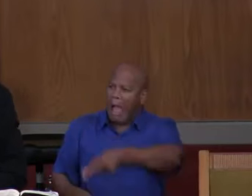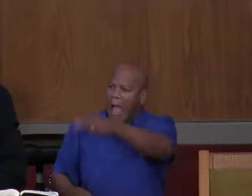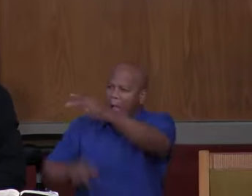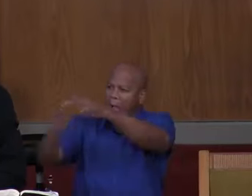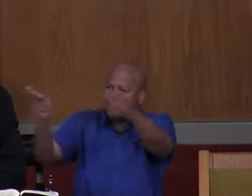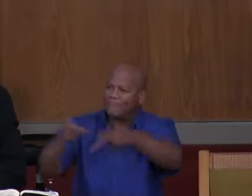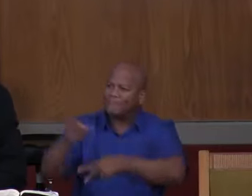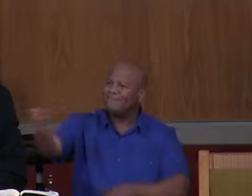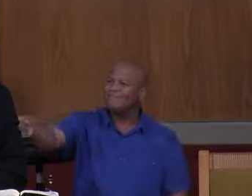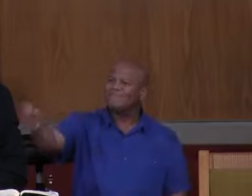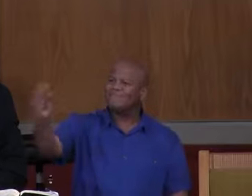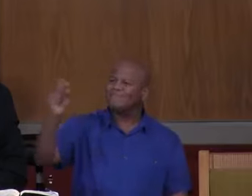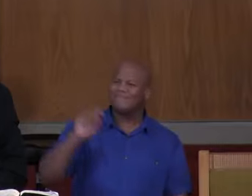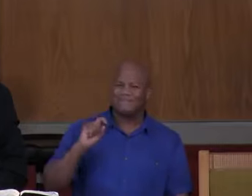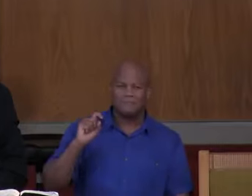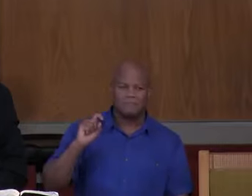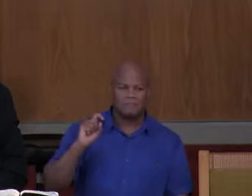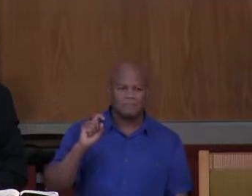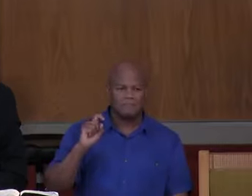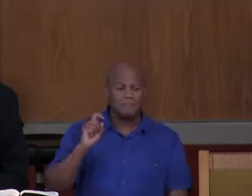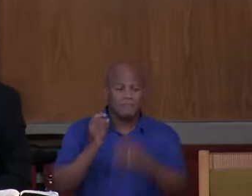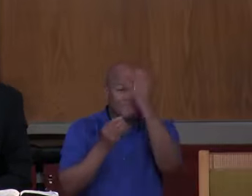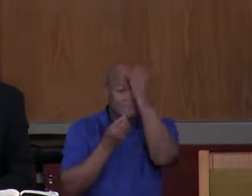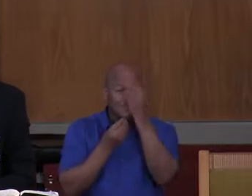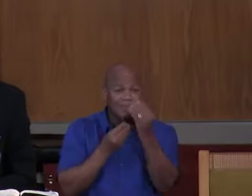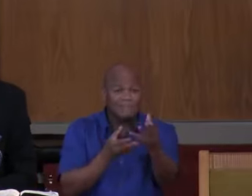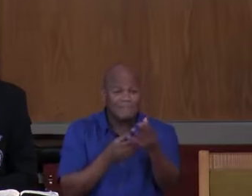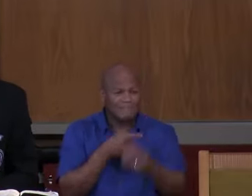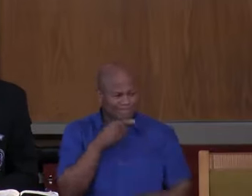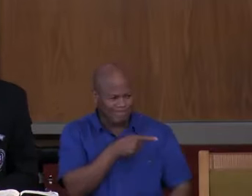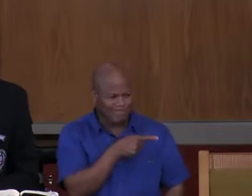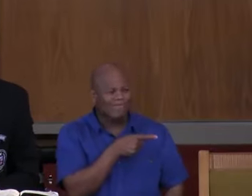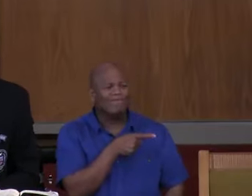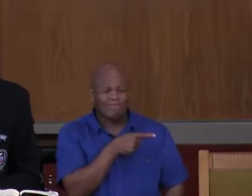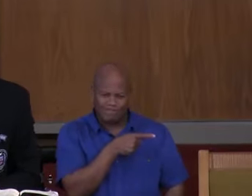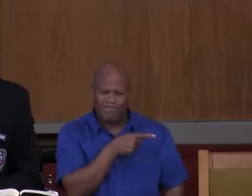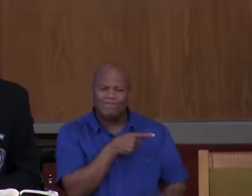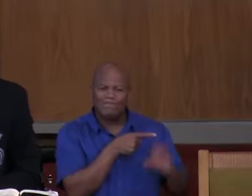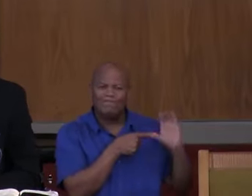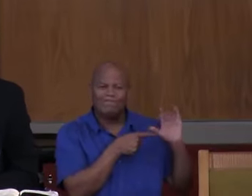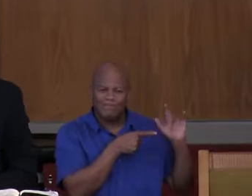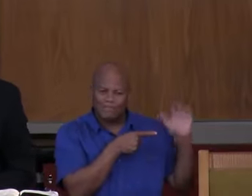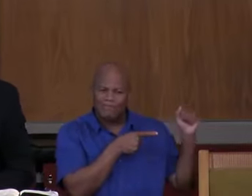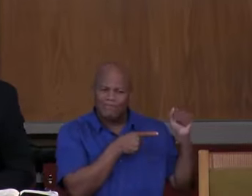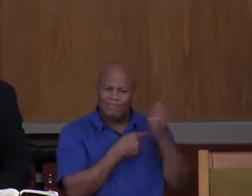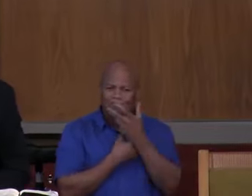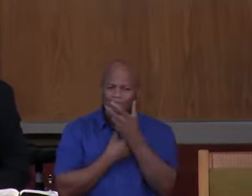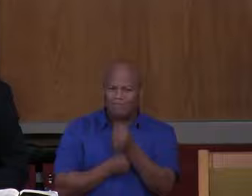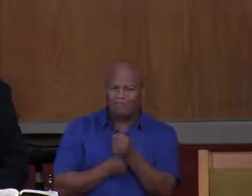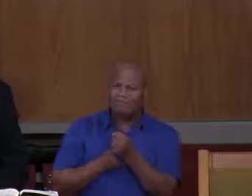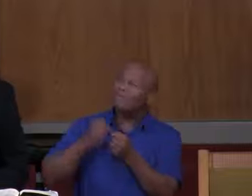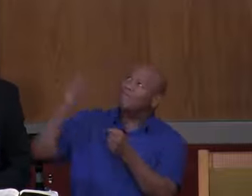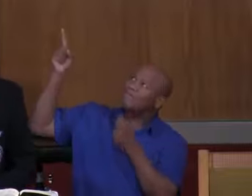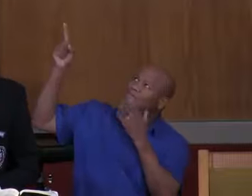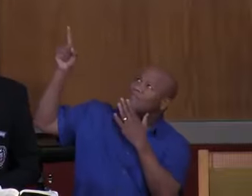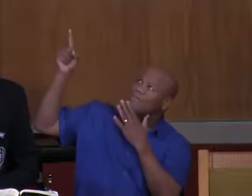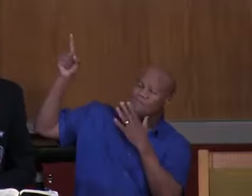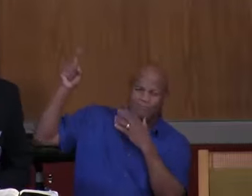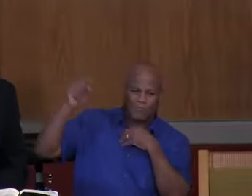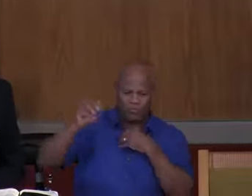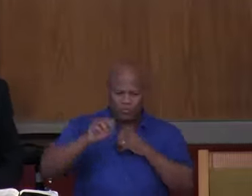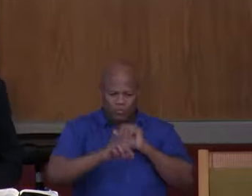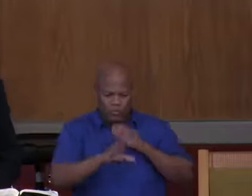I'll leave you with this. Caleb was confident in God, consistent in his walk, refused to